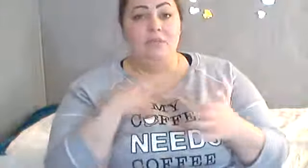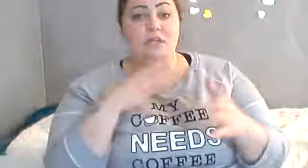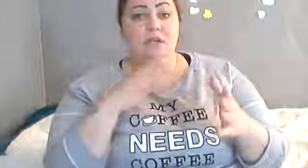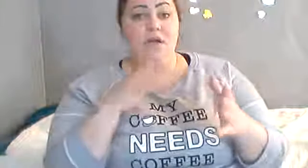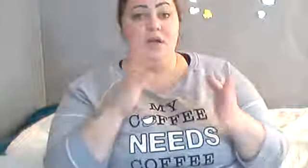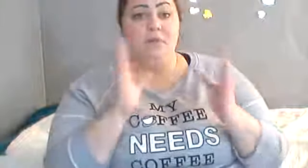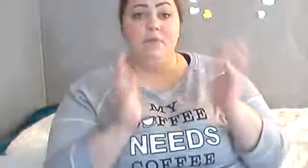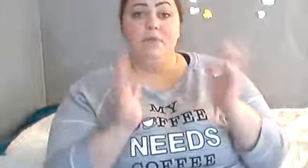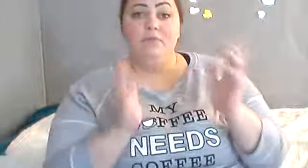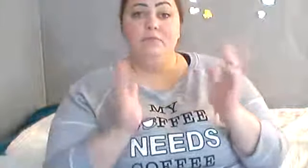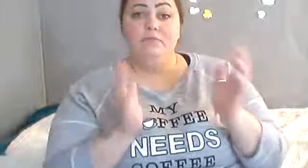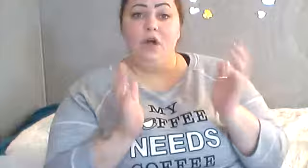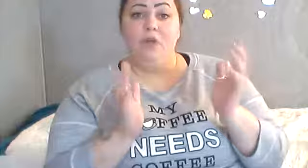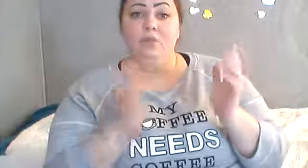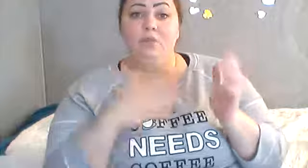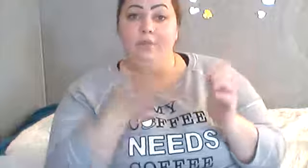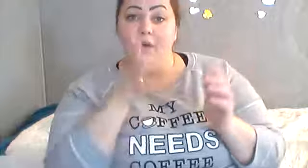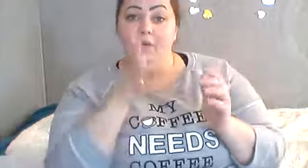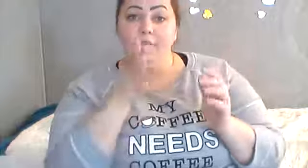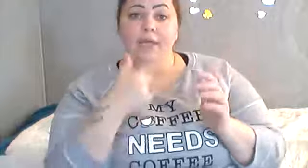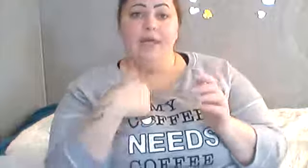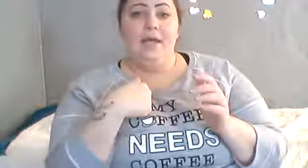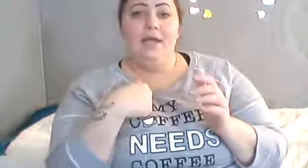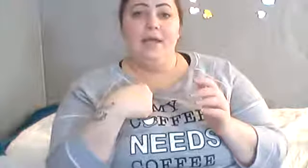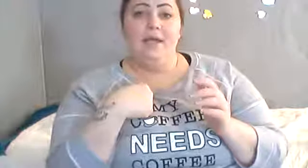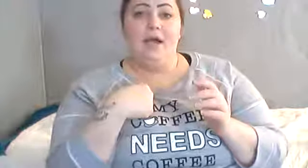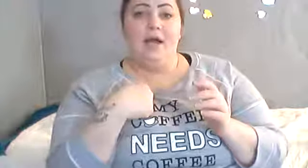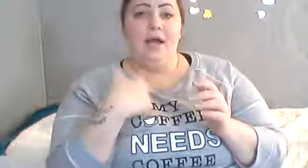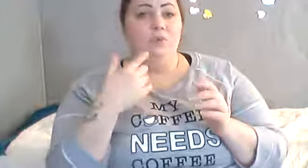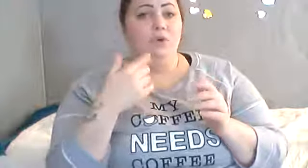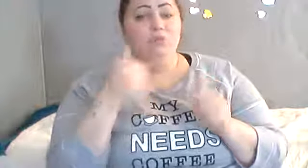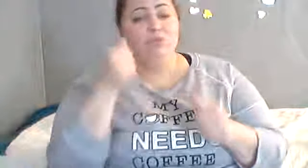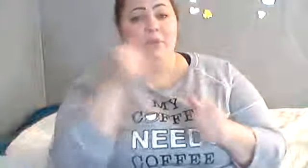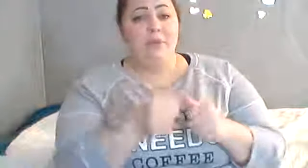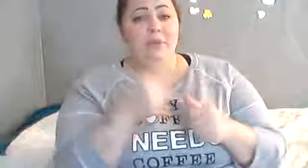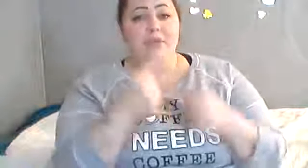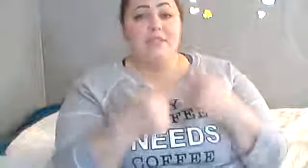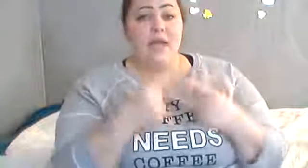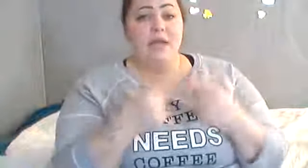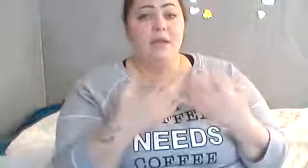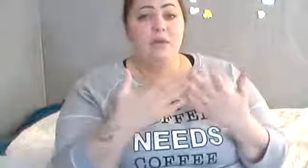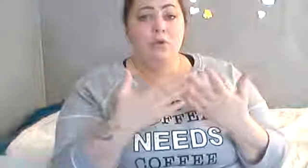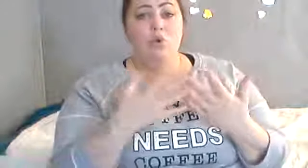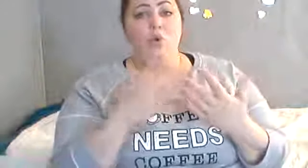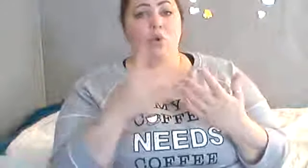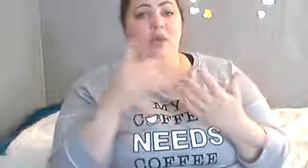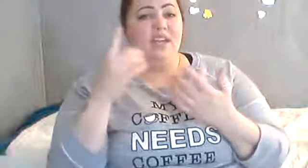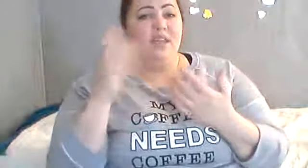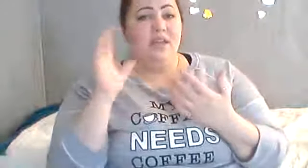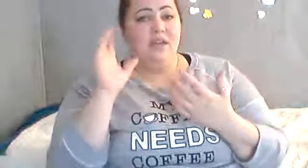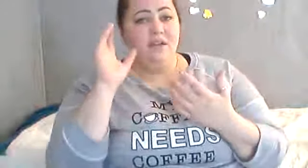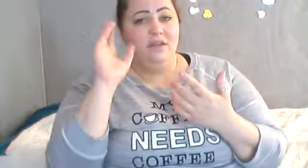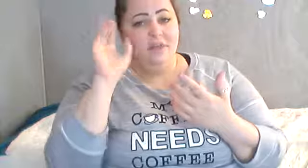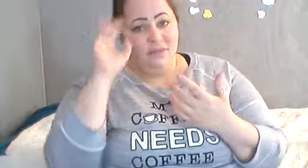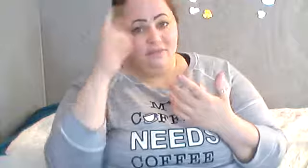be talking with my mom and I won't remember a sign or I get like